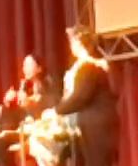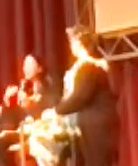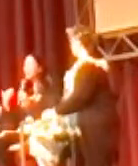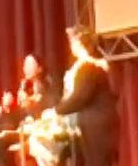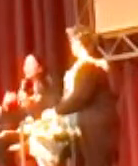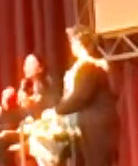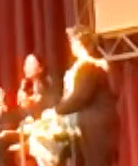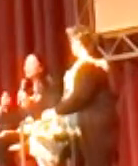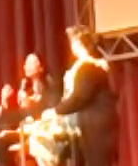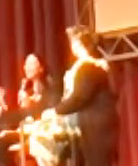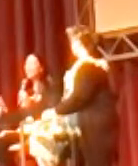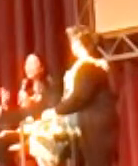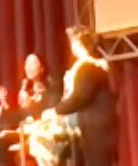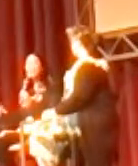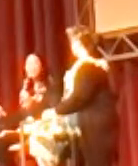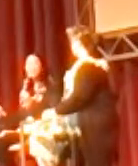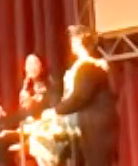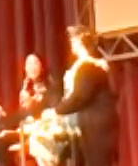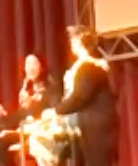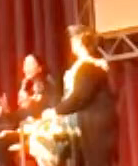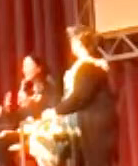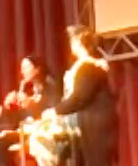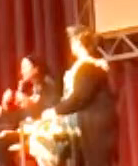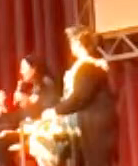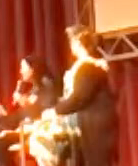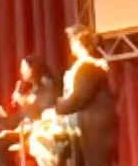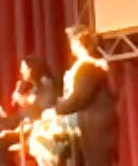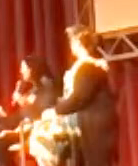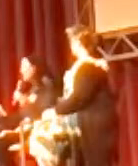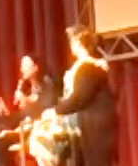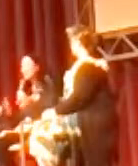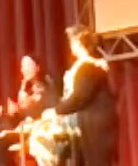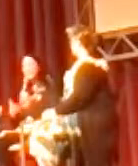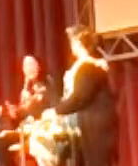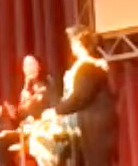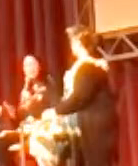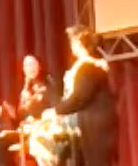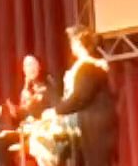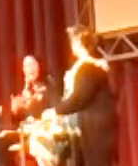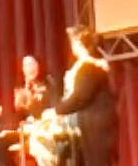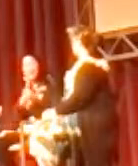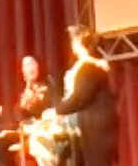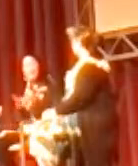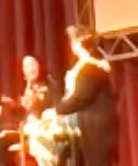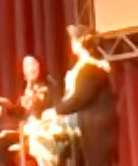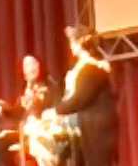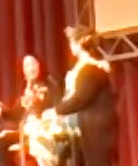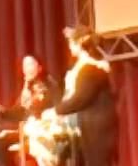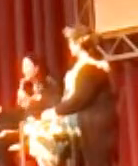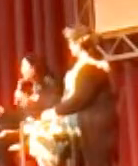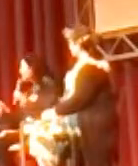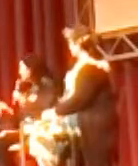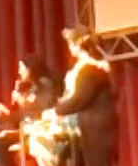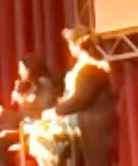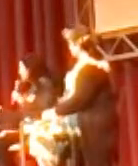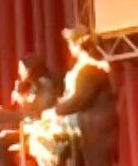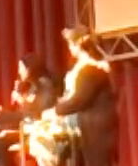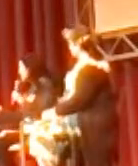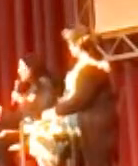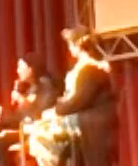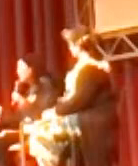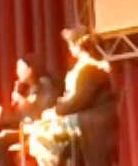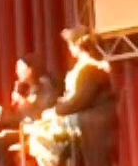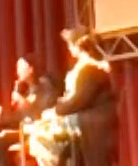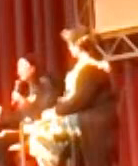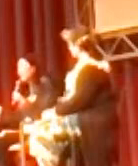we talk about what is the most humane way. And that's inspired by our Native peoples and all of you too that have inspired